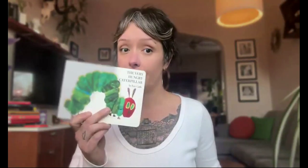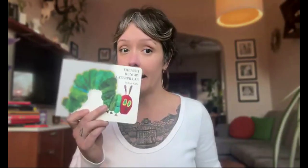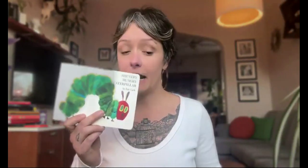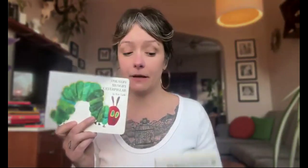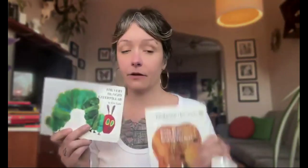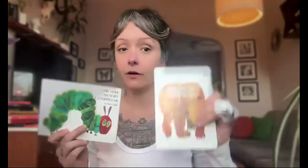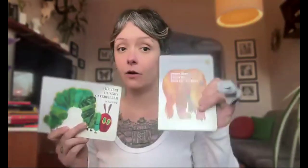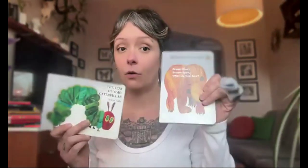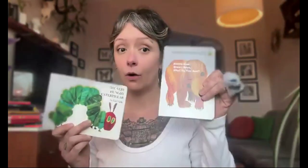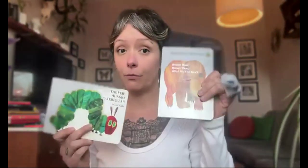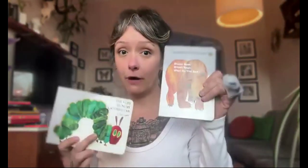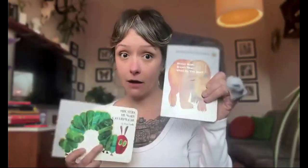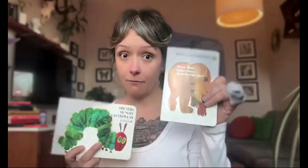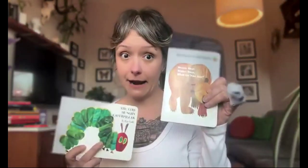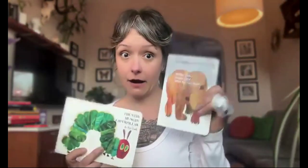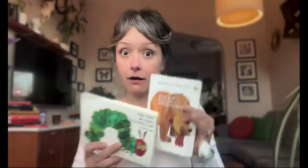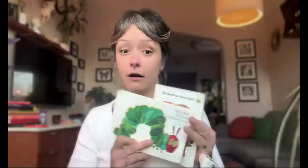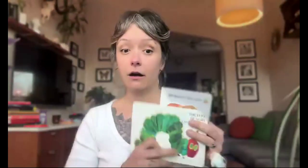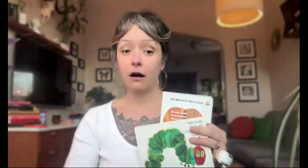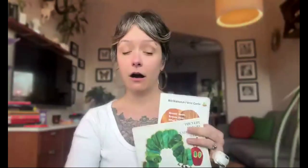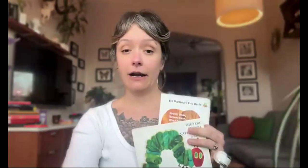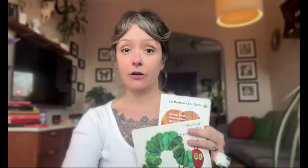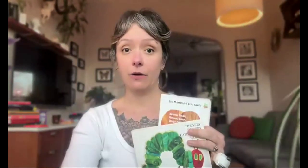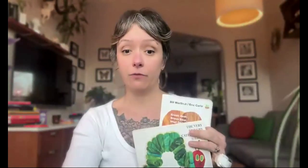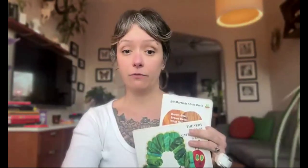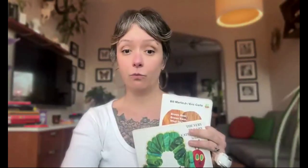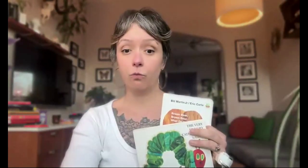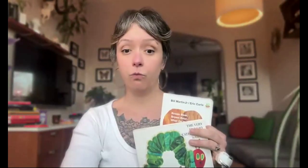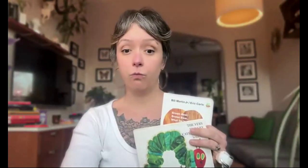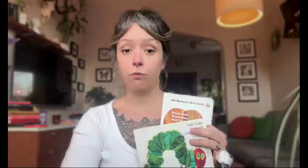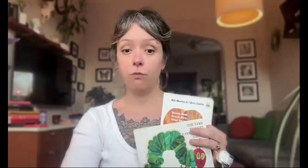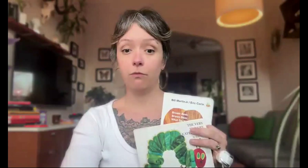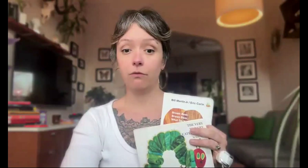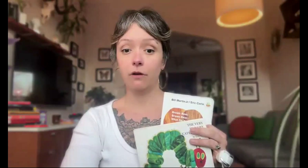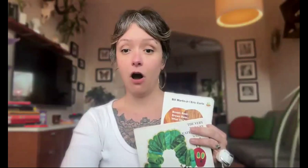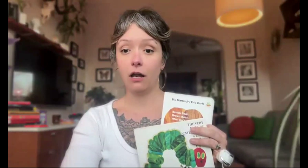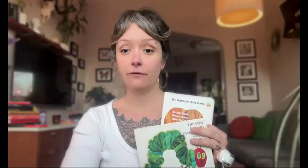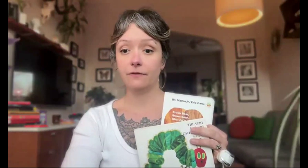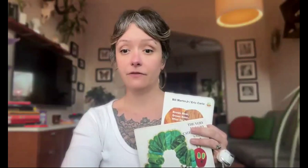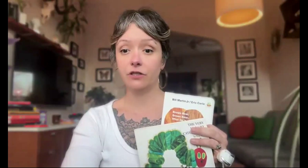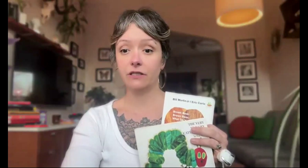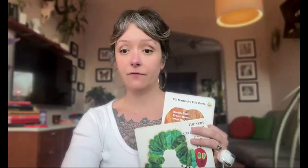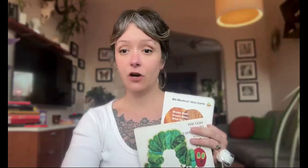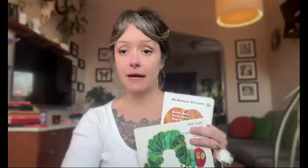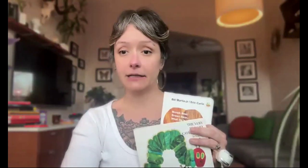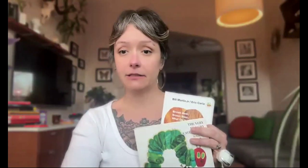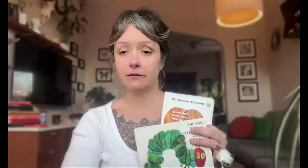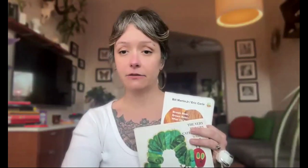Hungry Caterpillar or Brown Bear. All right, you have all of just a few minutes